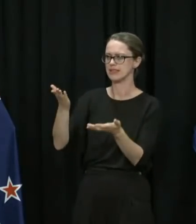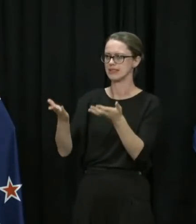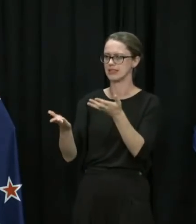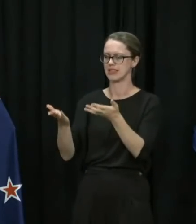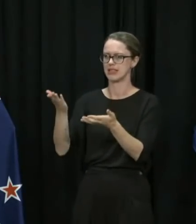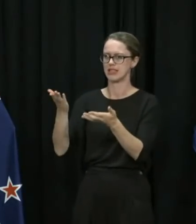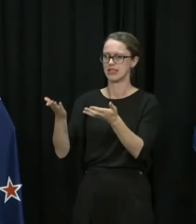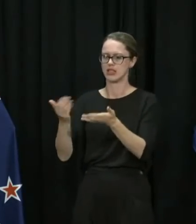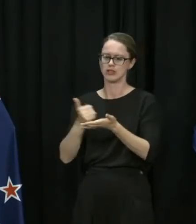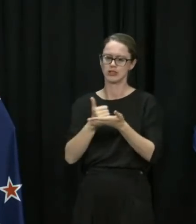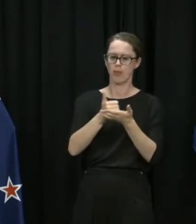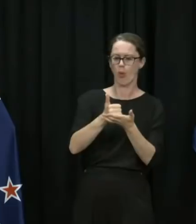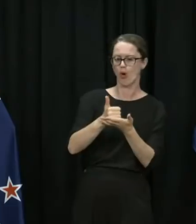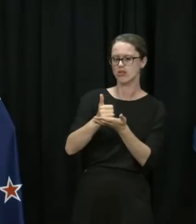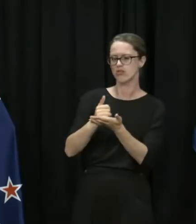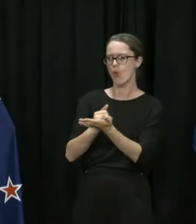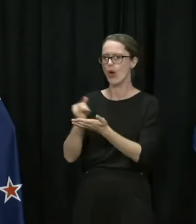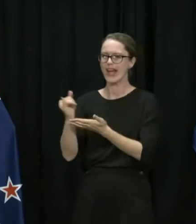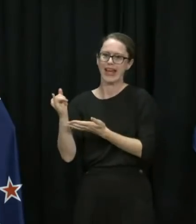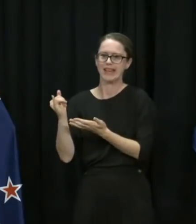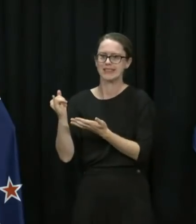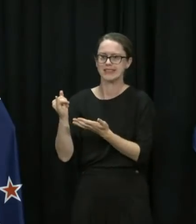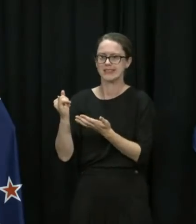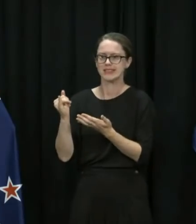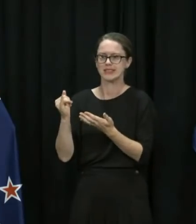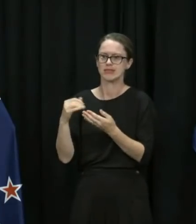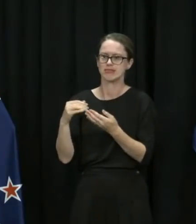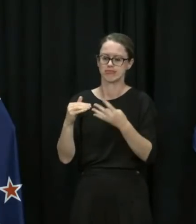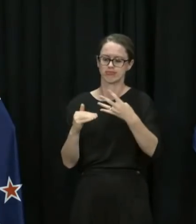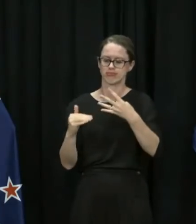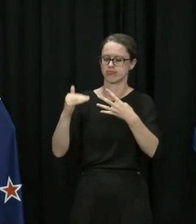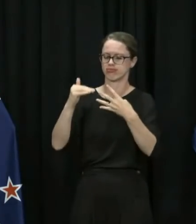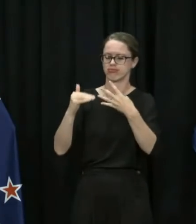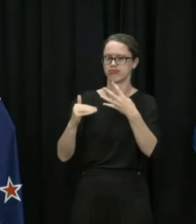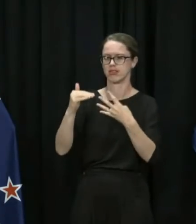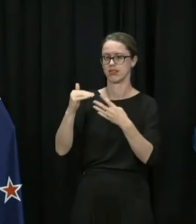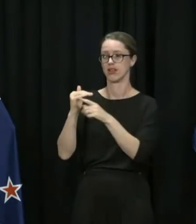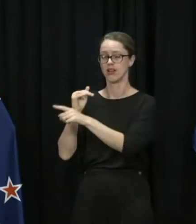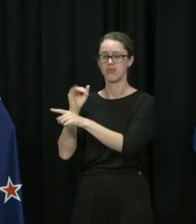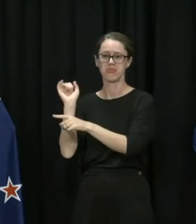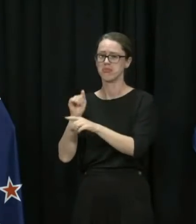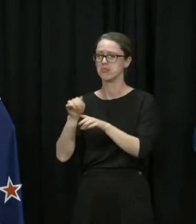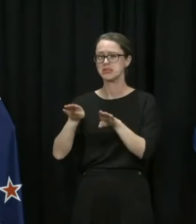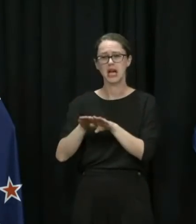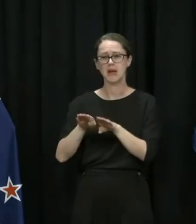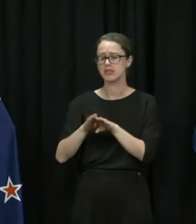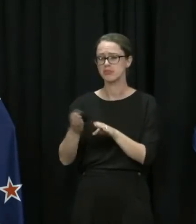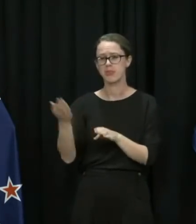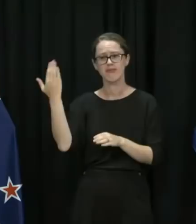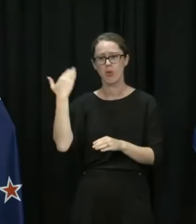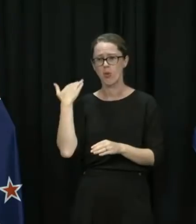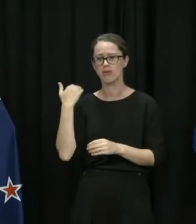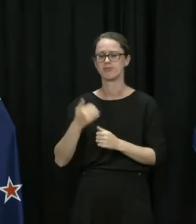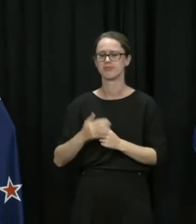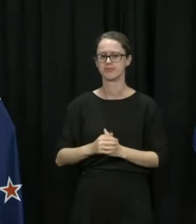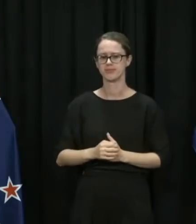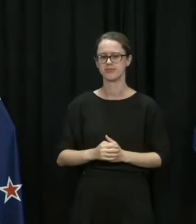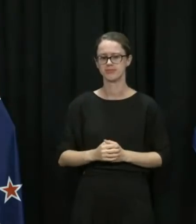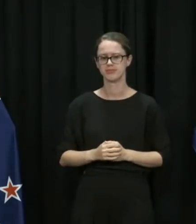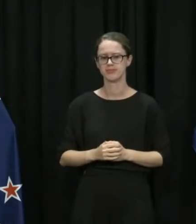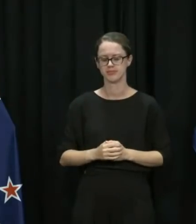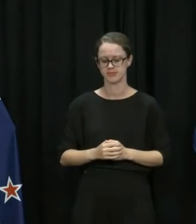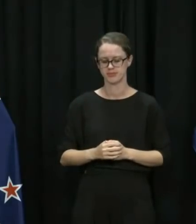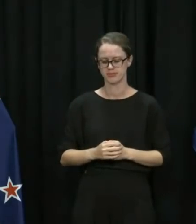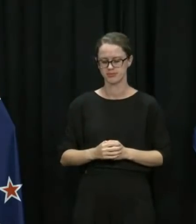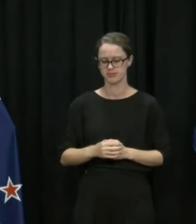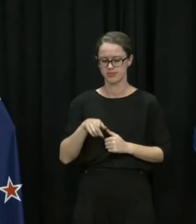and against? Because presumably you had some cons. Yeah, exactly the same as we always have. So the way we